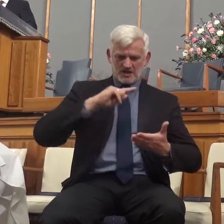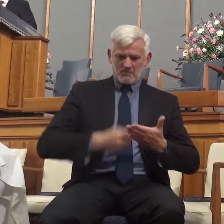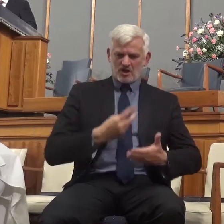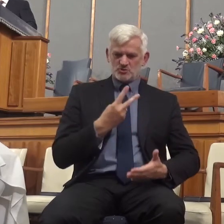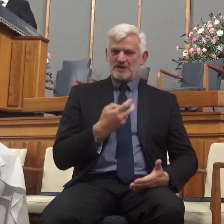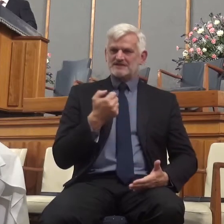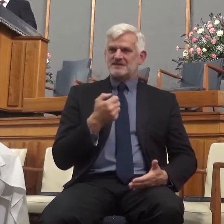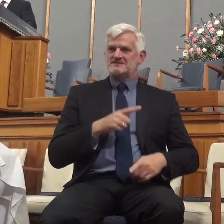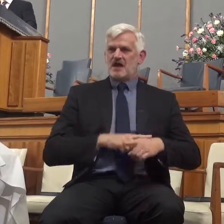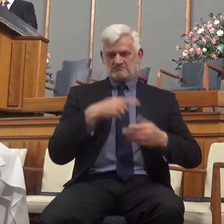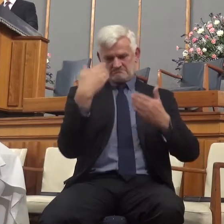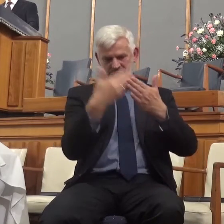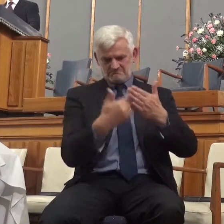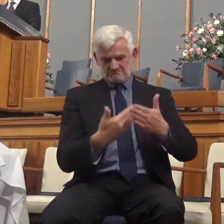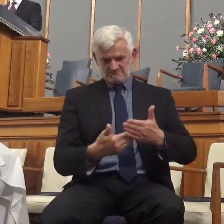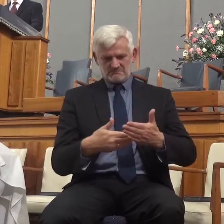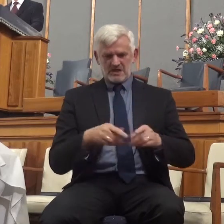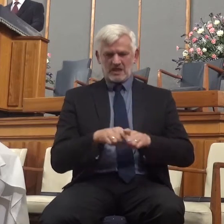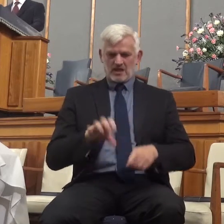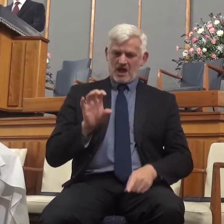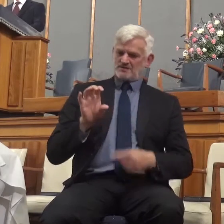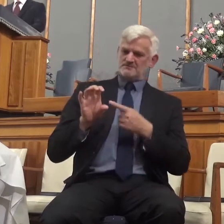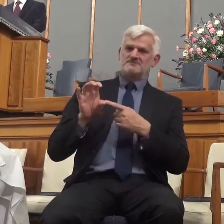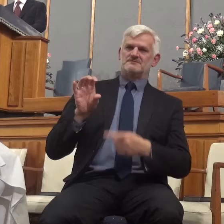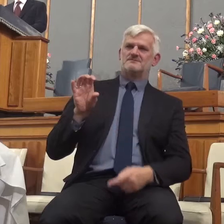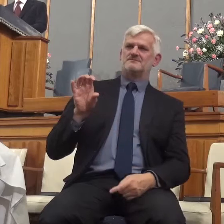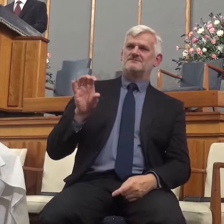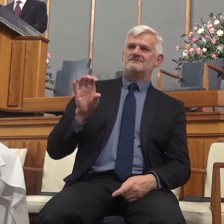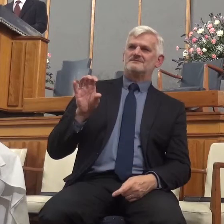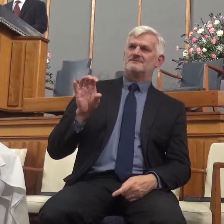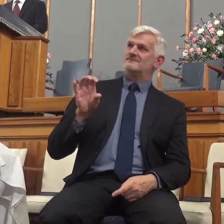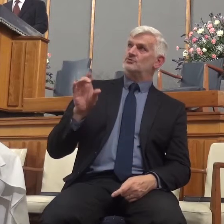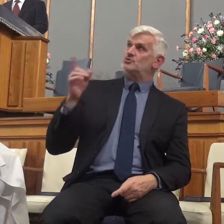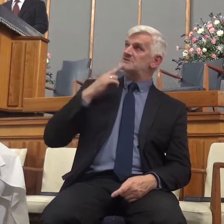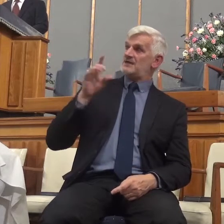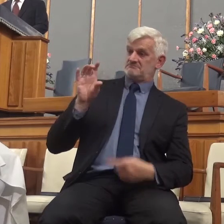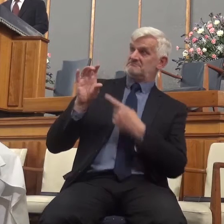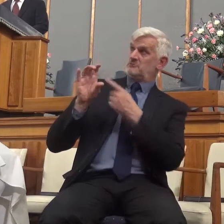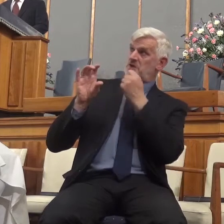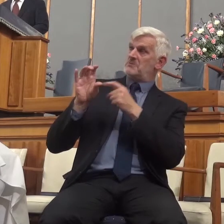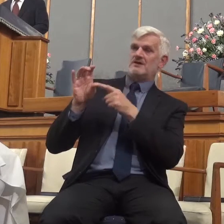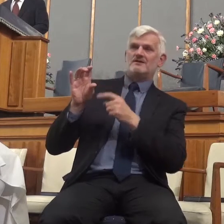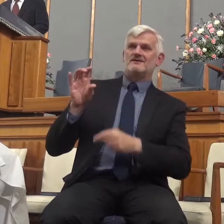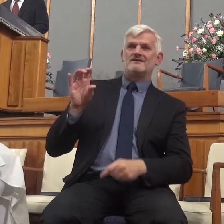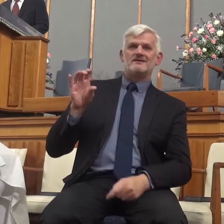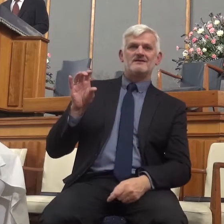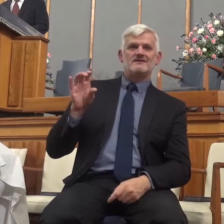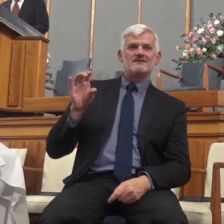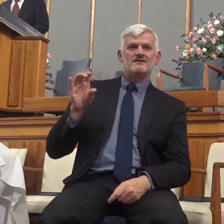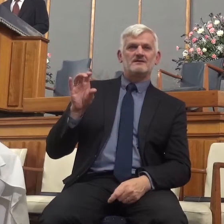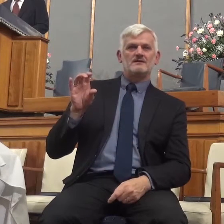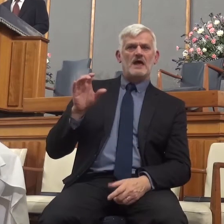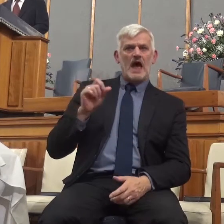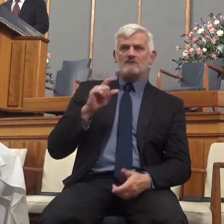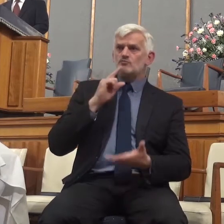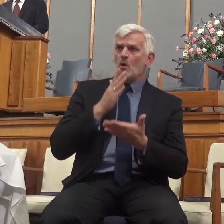hand. Is there an authority which will assure me that God will hear my repentance and my prayer